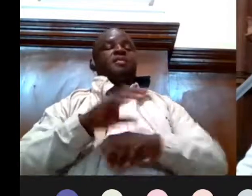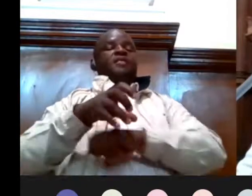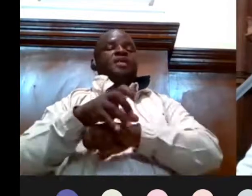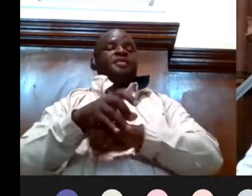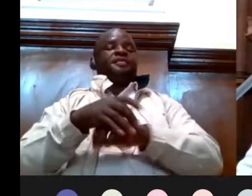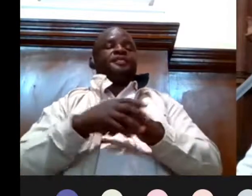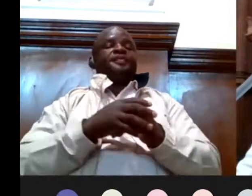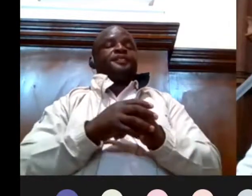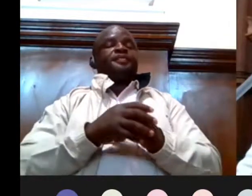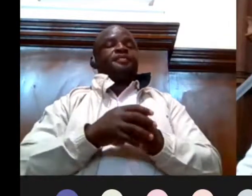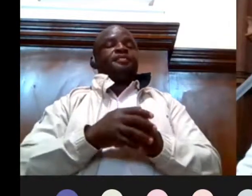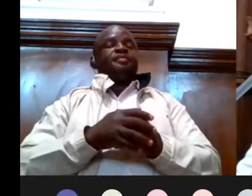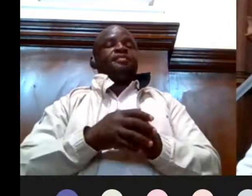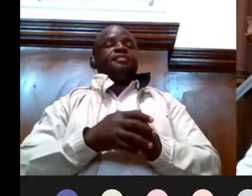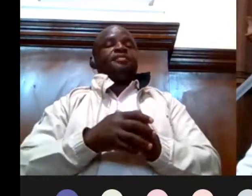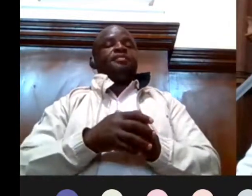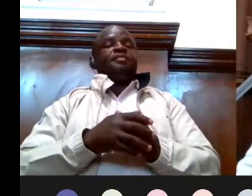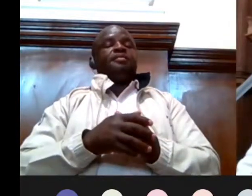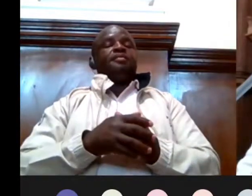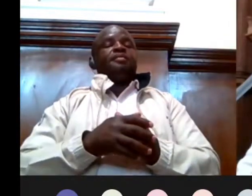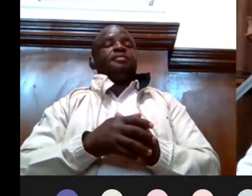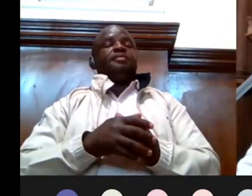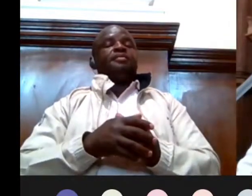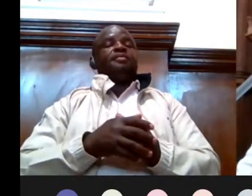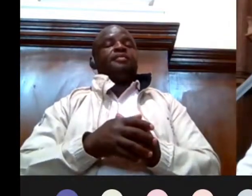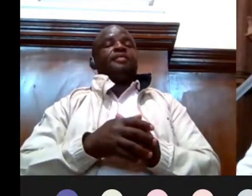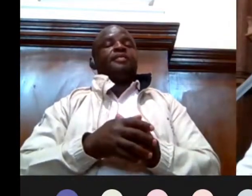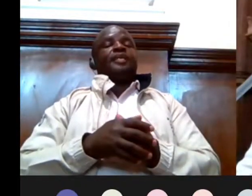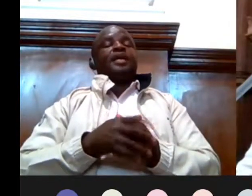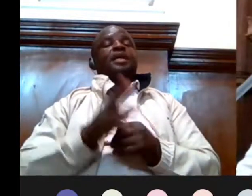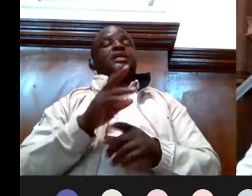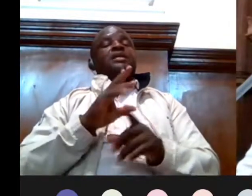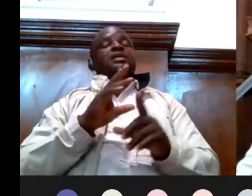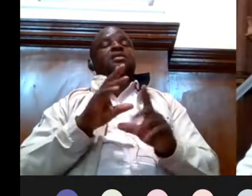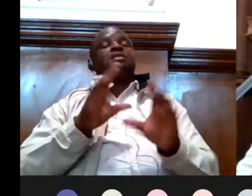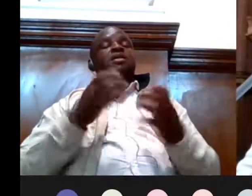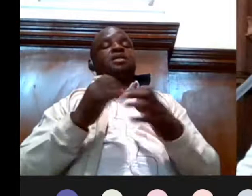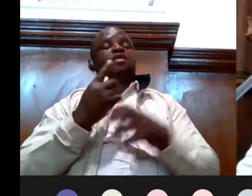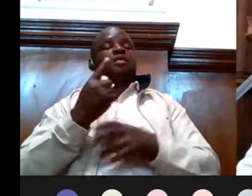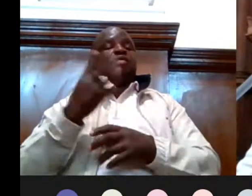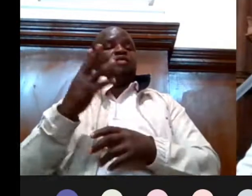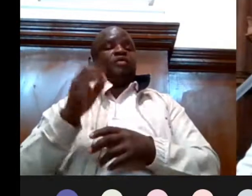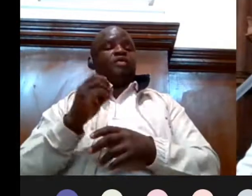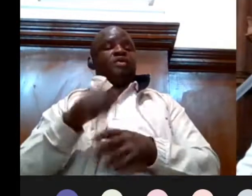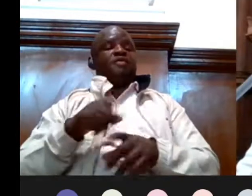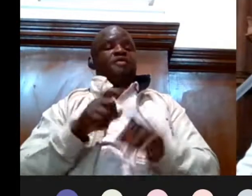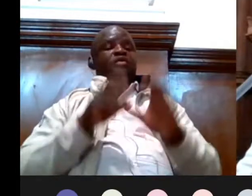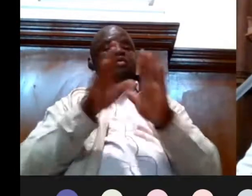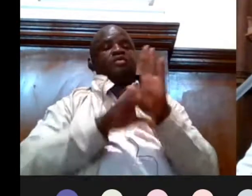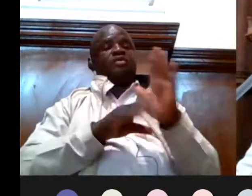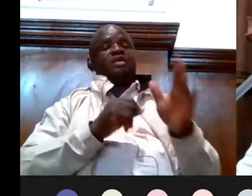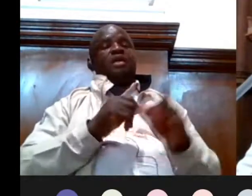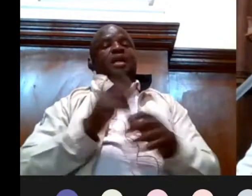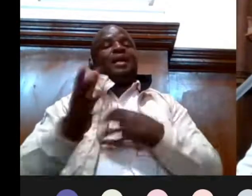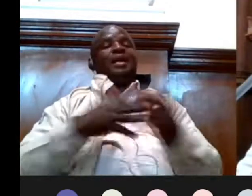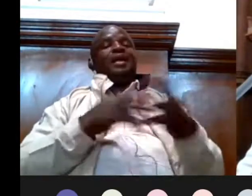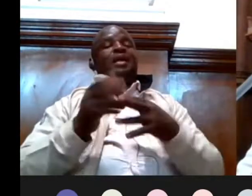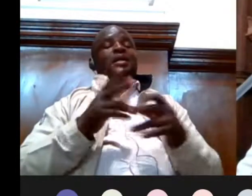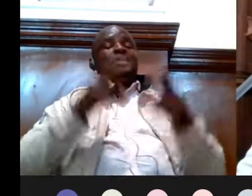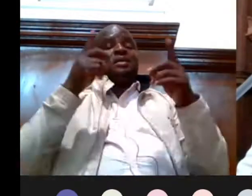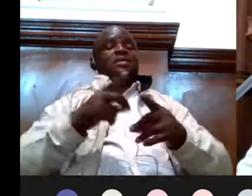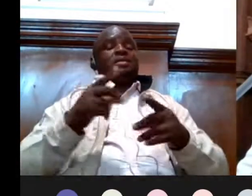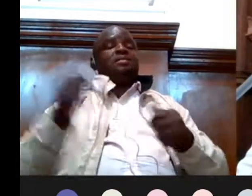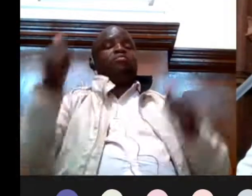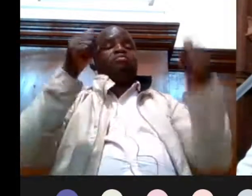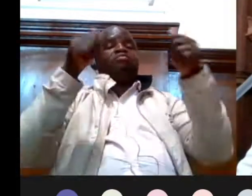and implemented by the MEC. In terms of Section 140 of the Constitution, any executive